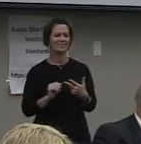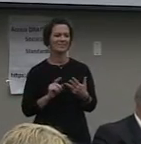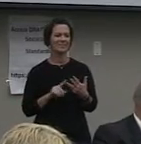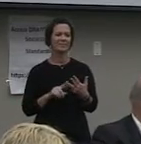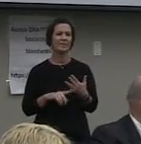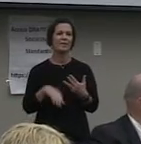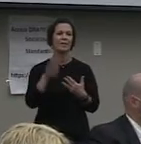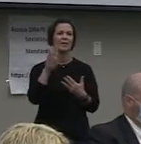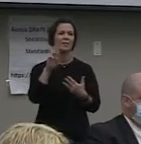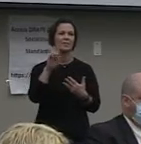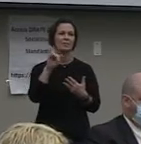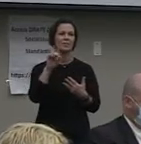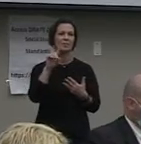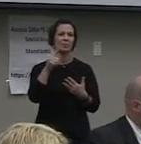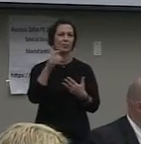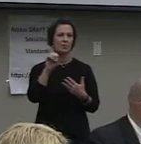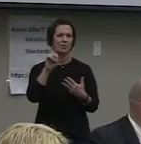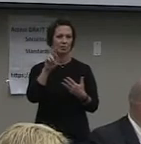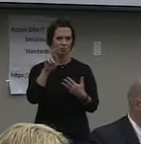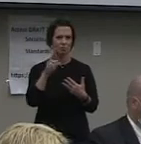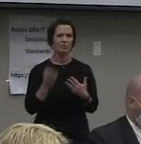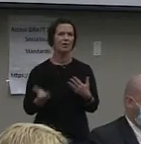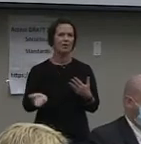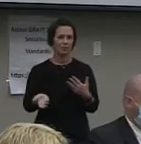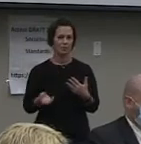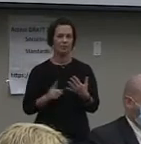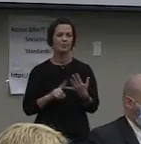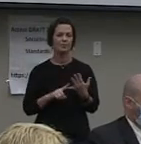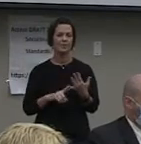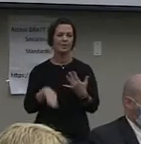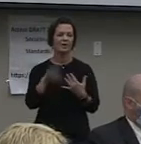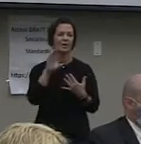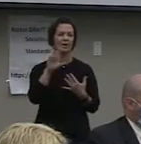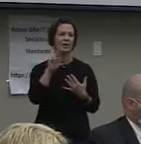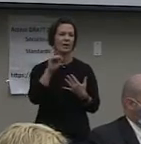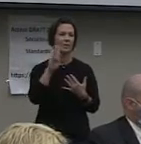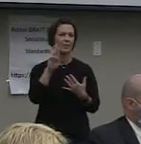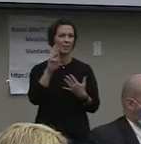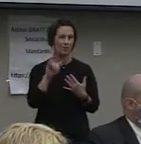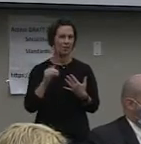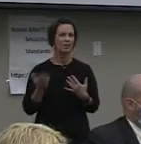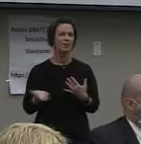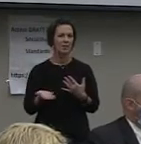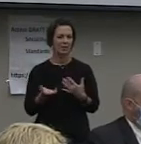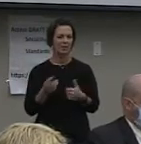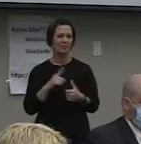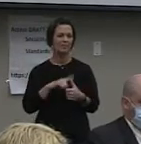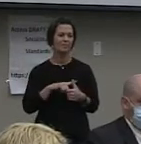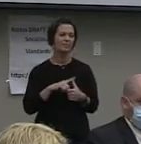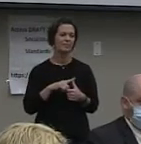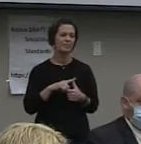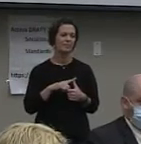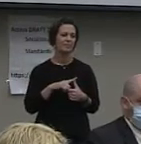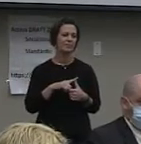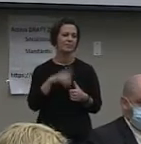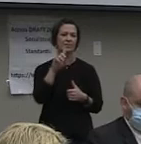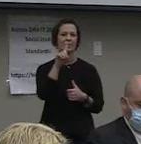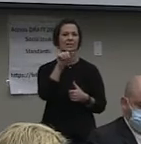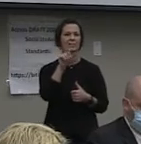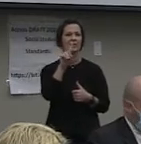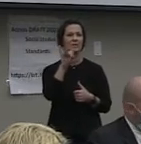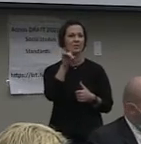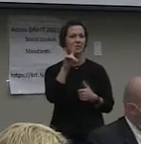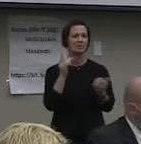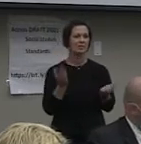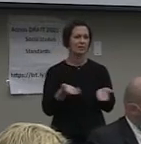Okay, good. Hope Bridger? I'm here. Hope Bridger is present. Belinda Cambry? Here. Belinda Cambry is present. Joseph David?